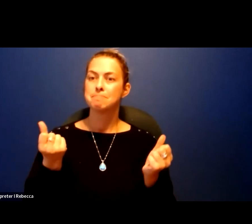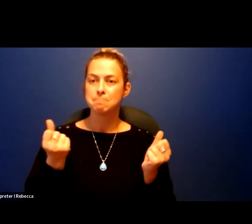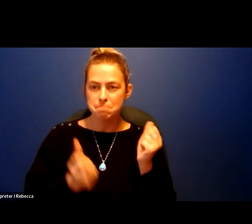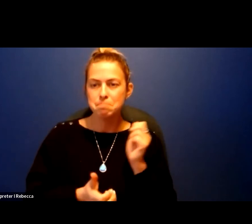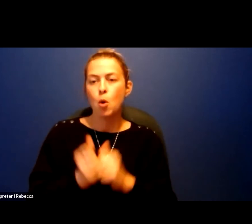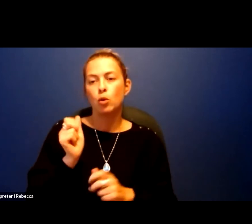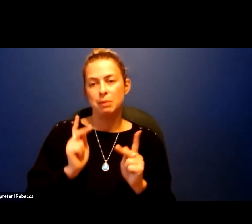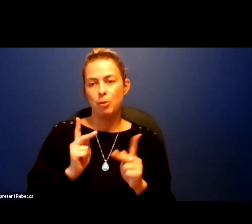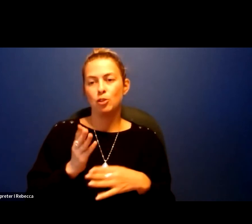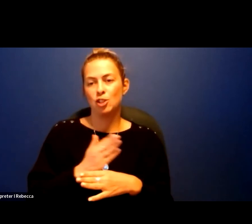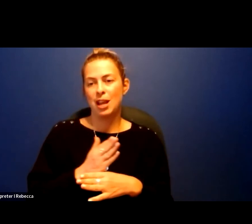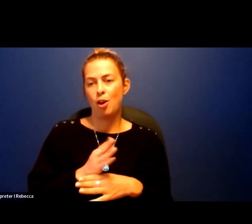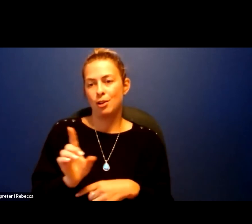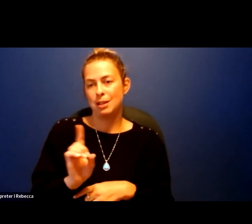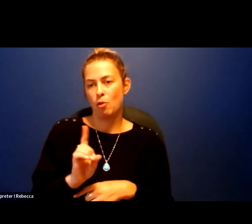party.